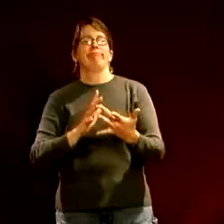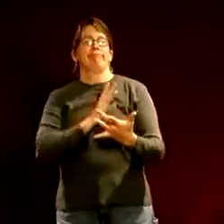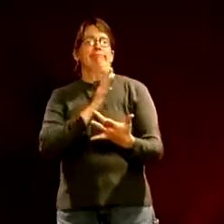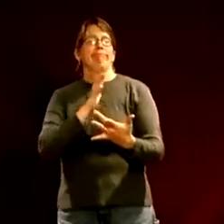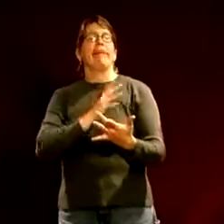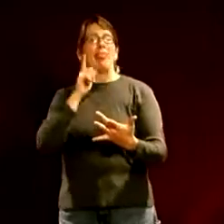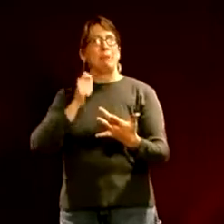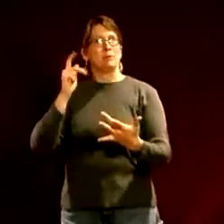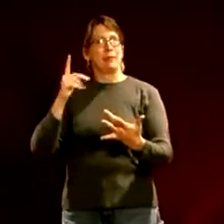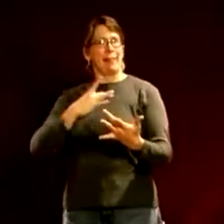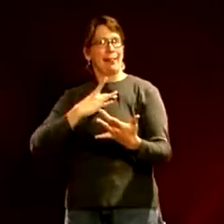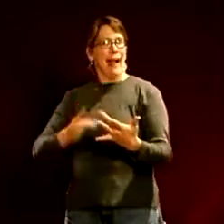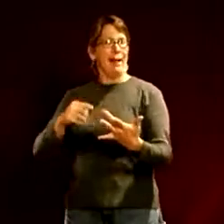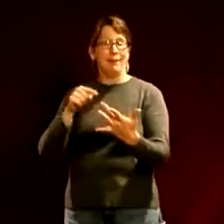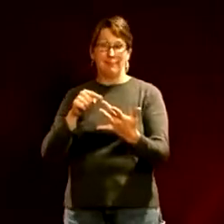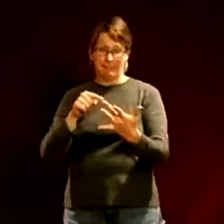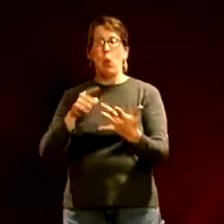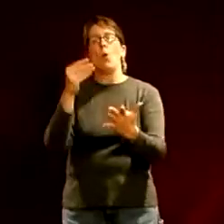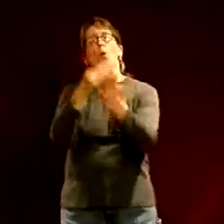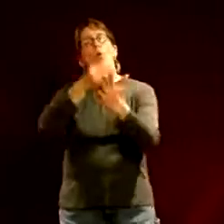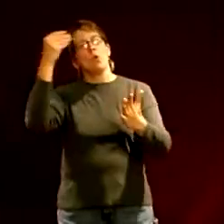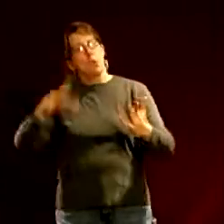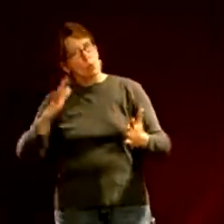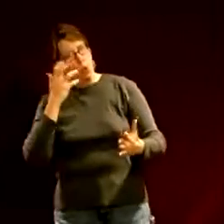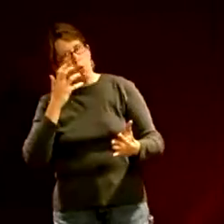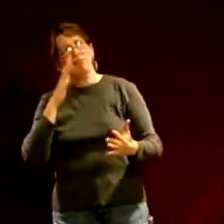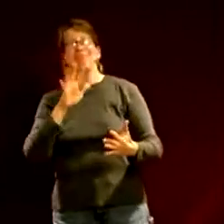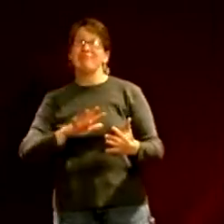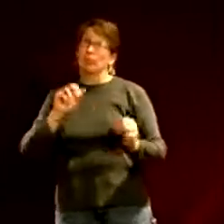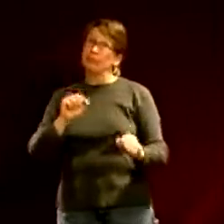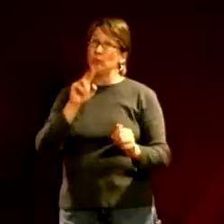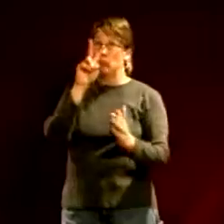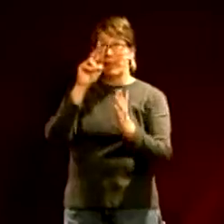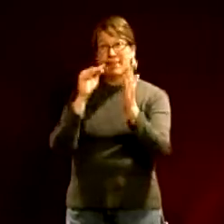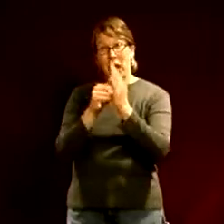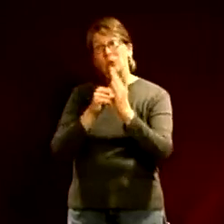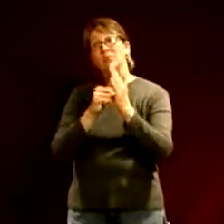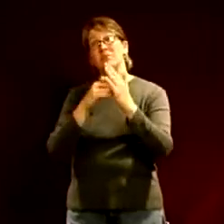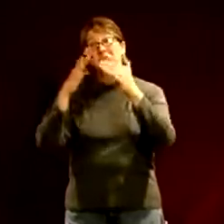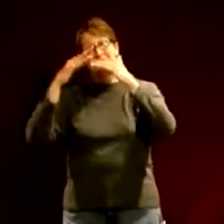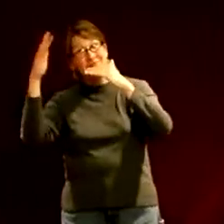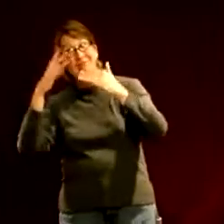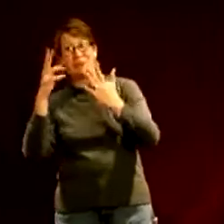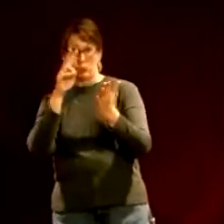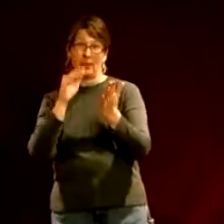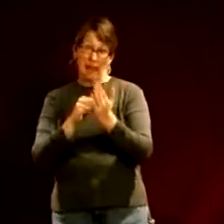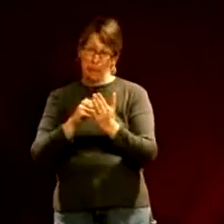Kevlar, which would be our third, most people tend to gravitate towards Kevlar. It's very expensive. It could be possibly $2,000 or more